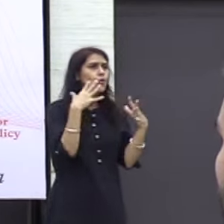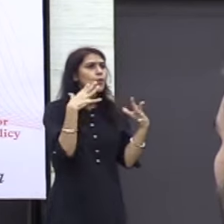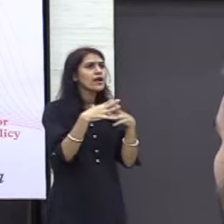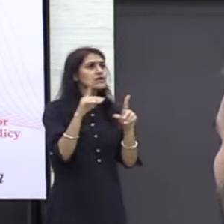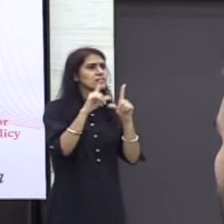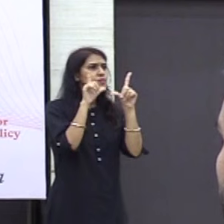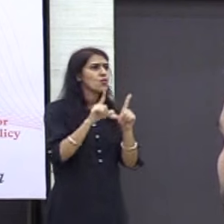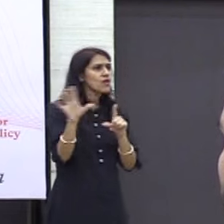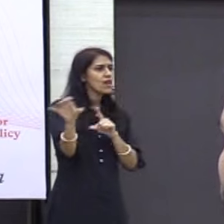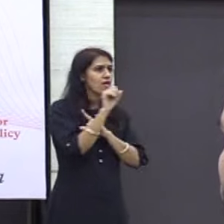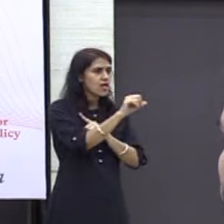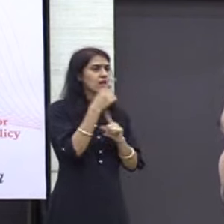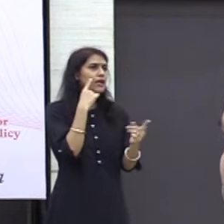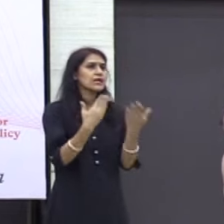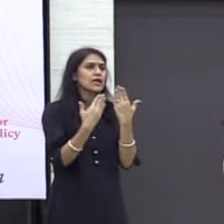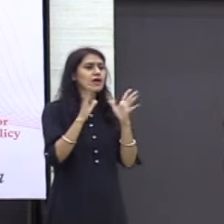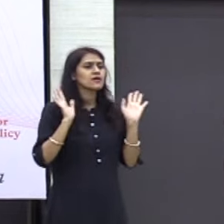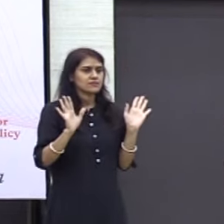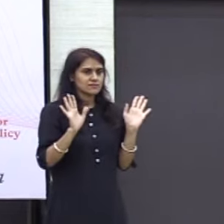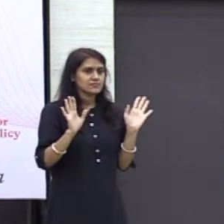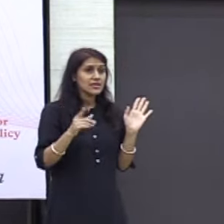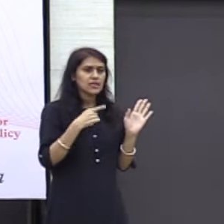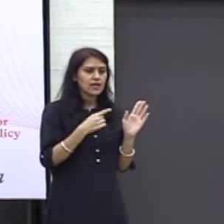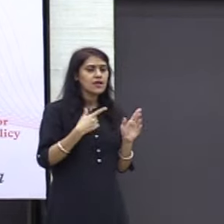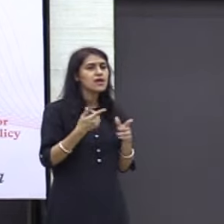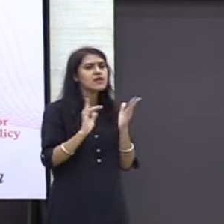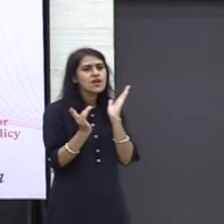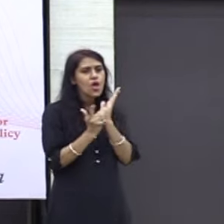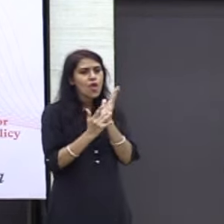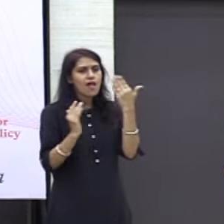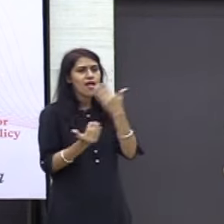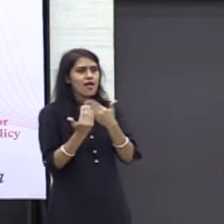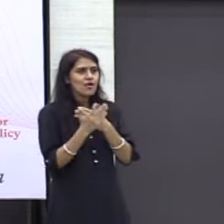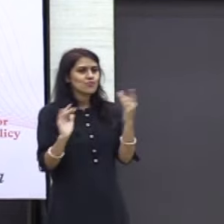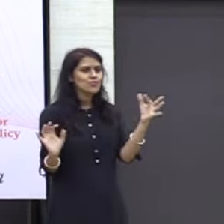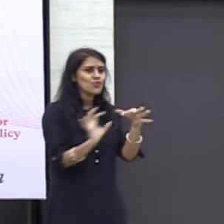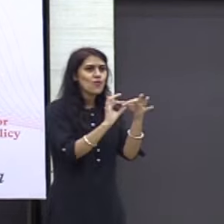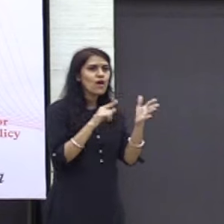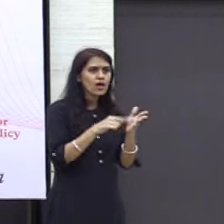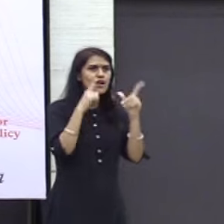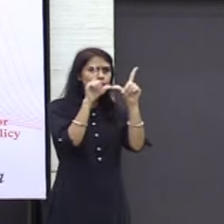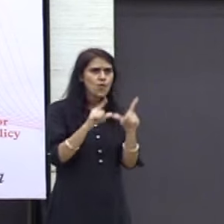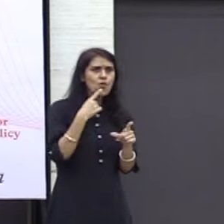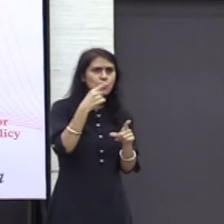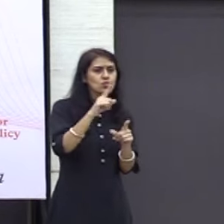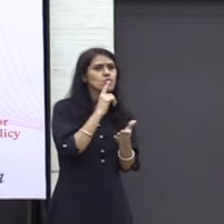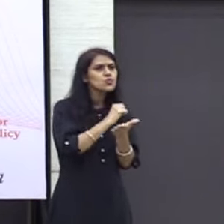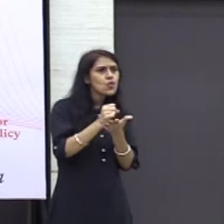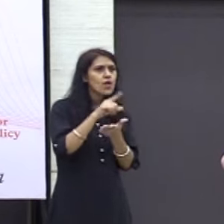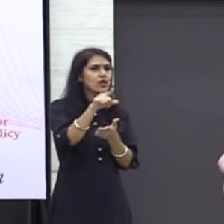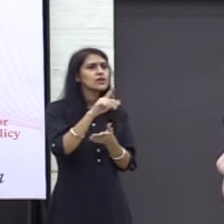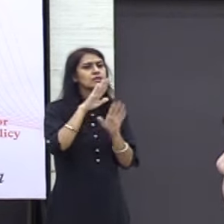come to the conclusion during the course of the trial and incorporate it in his judgment whether he's a witness who can be relied upon or